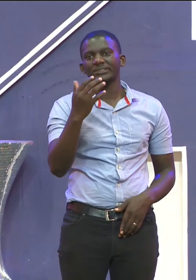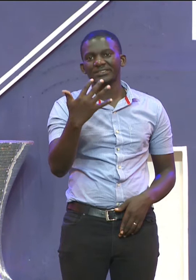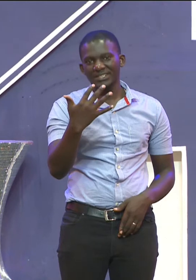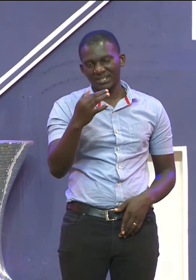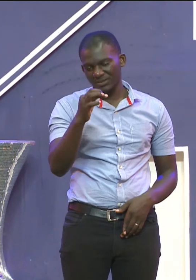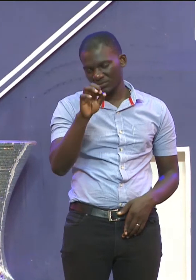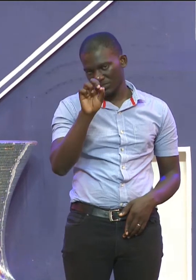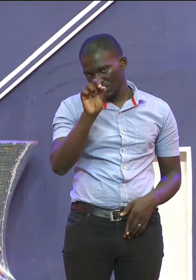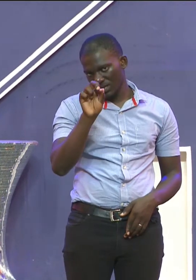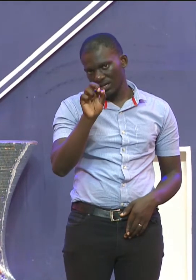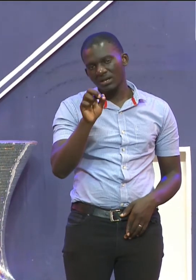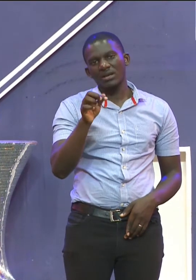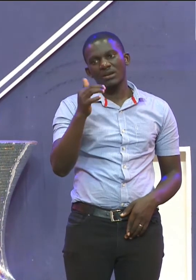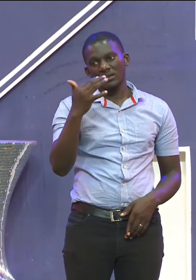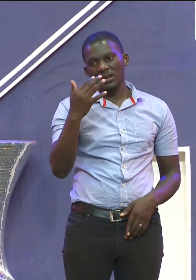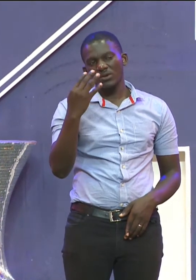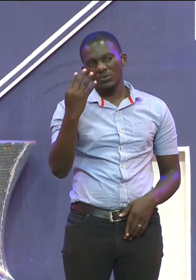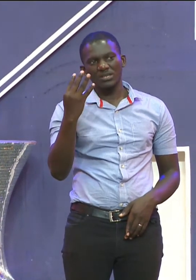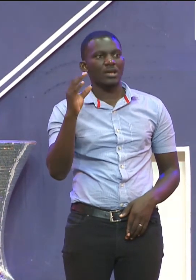nya noti